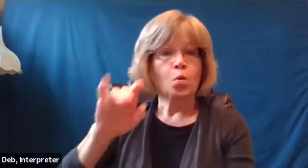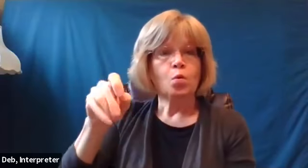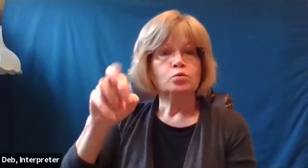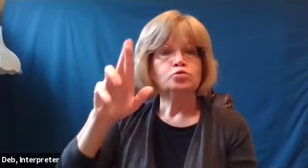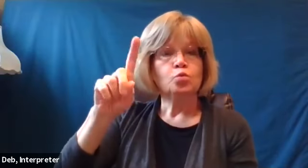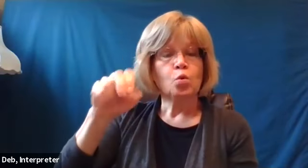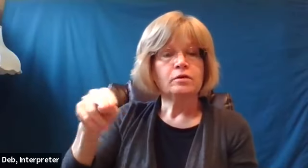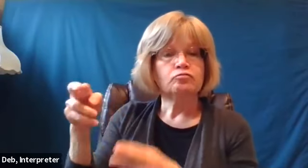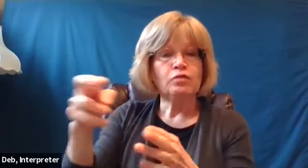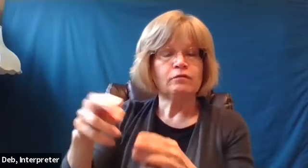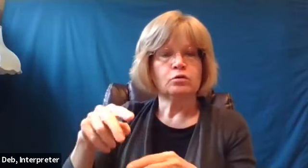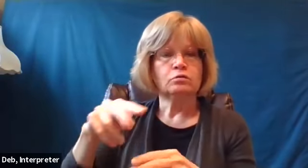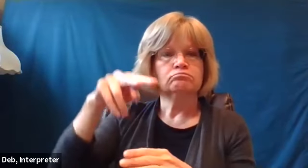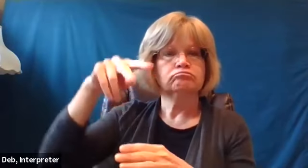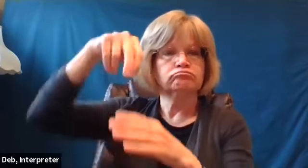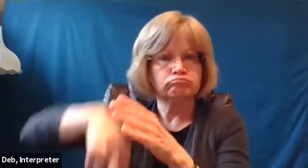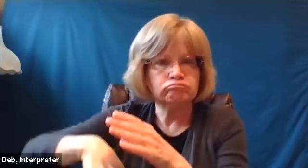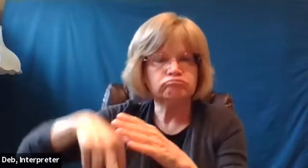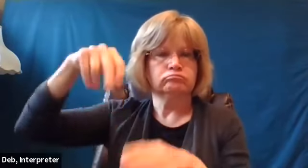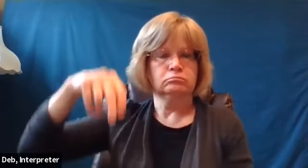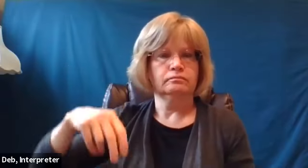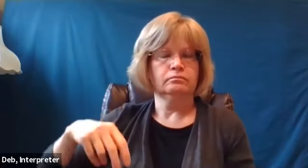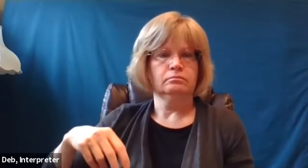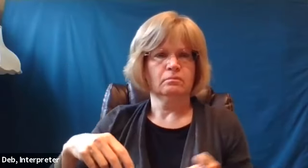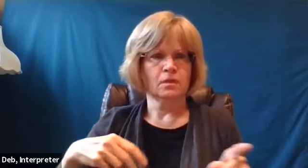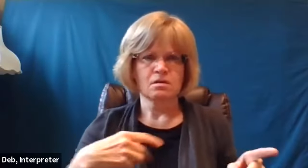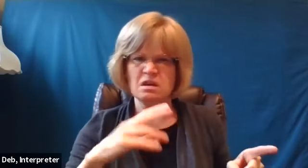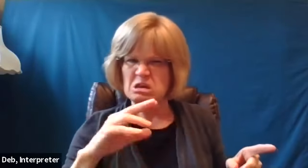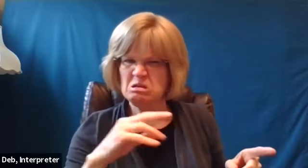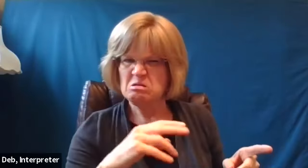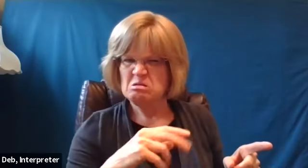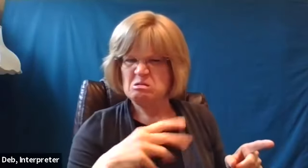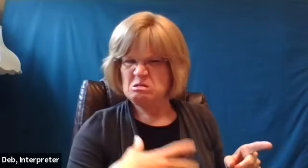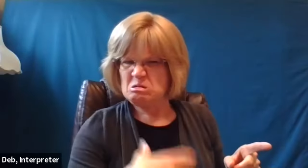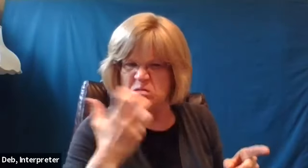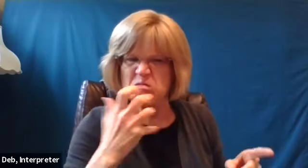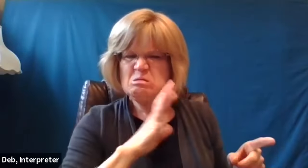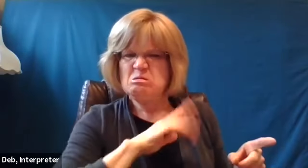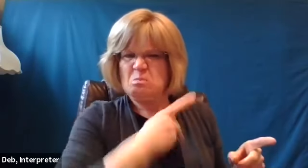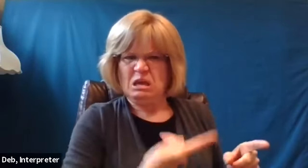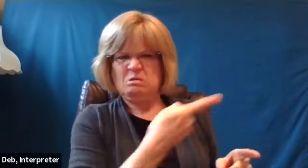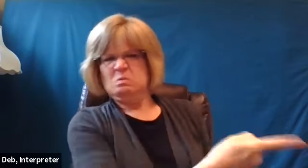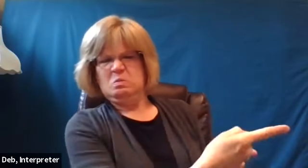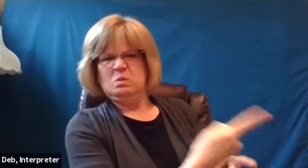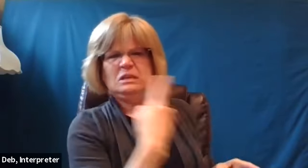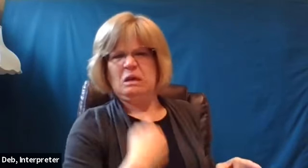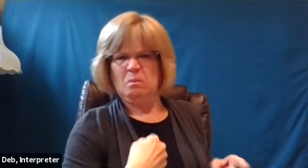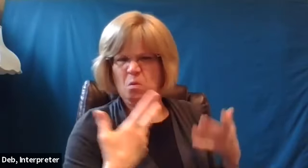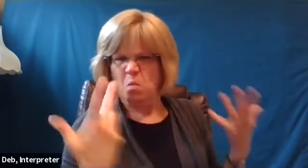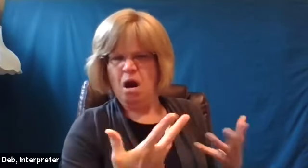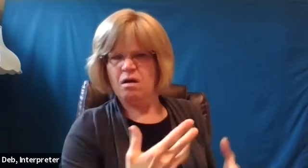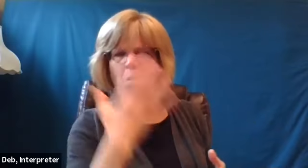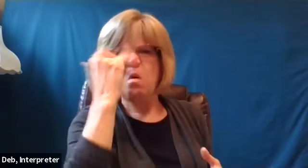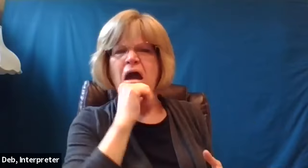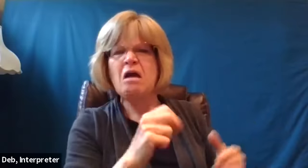River. Naaman is so upset to be greeted by just a child. What is a child? What does a youth have to teach an adult? Why